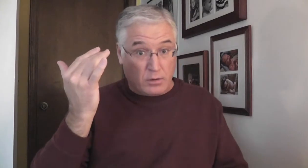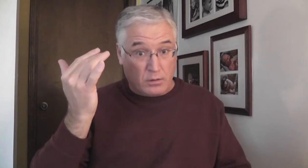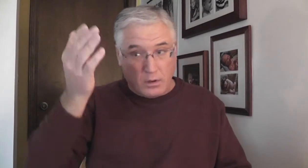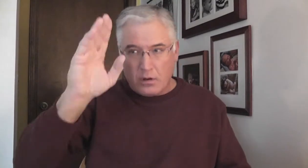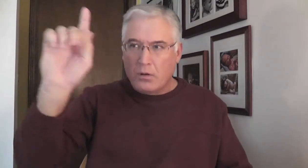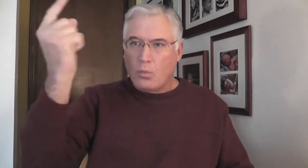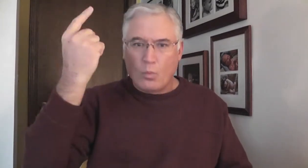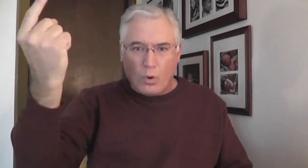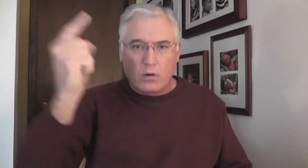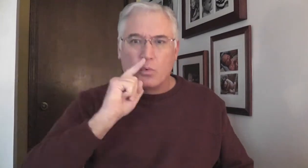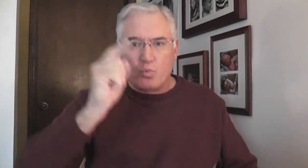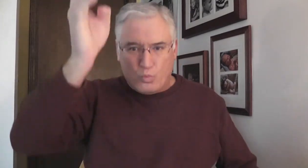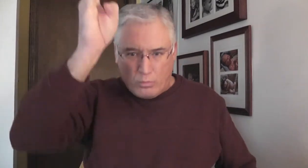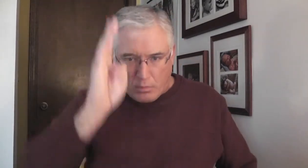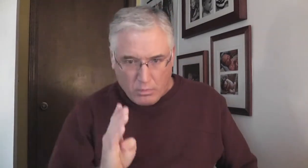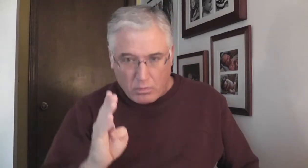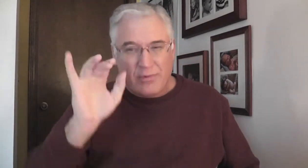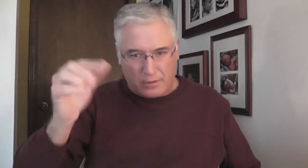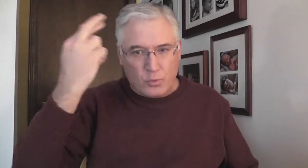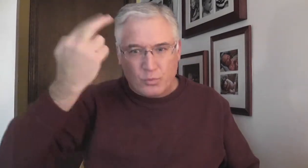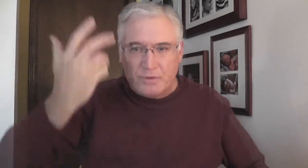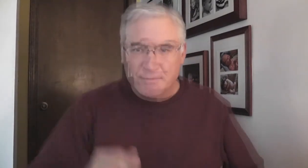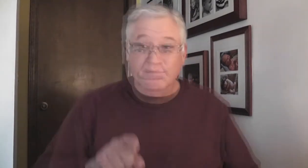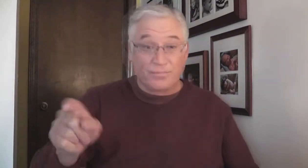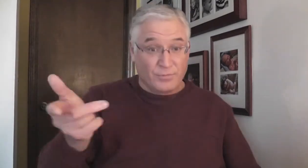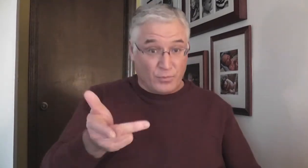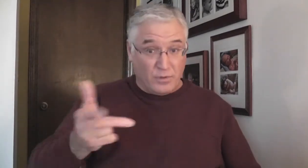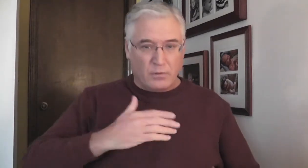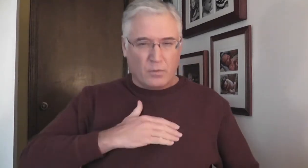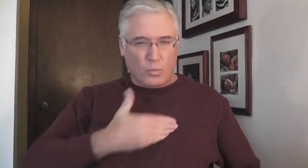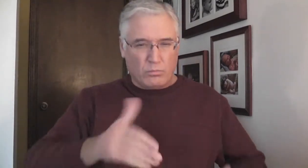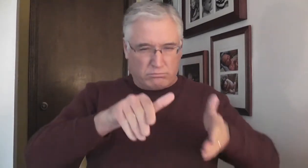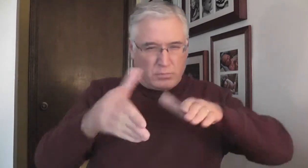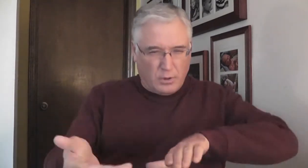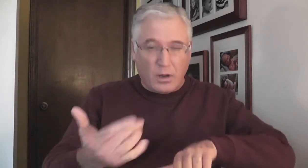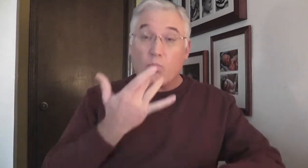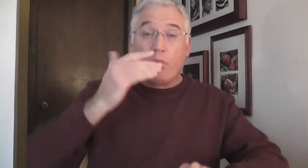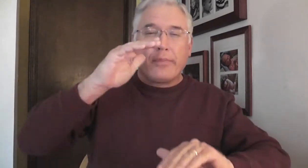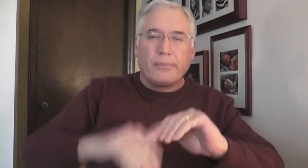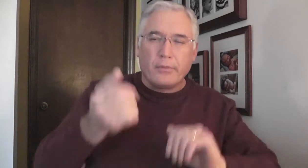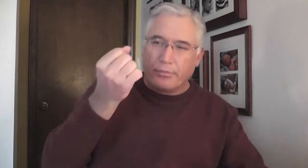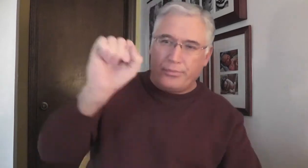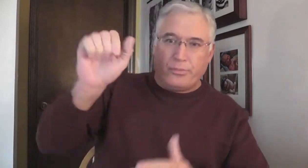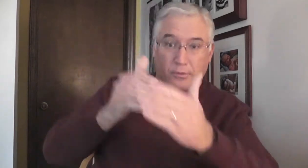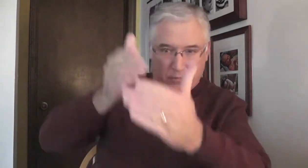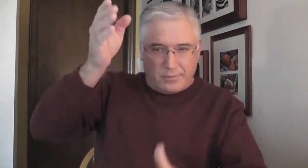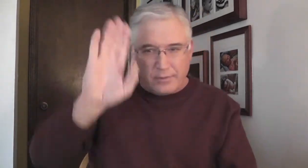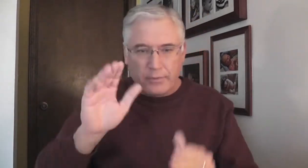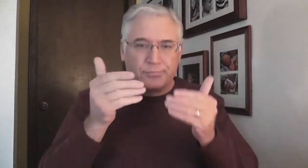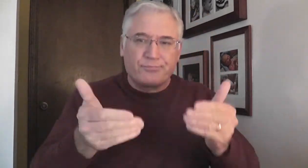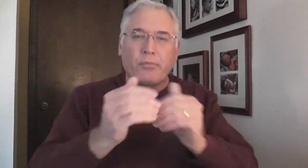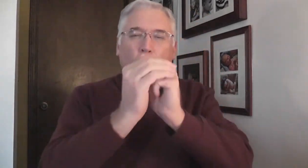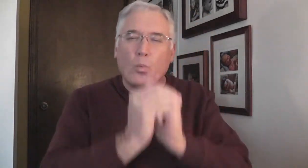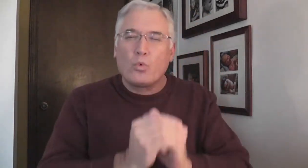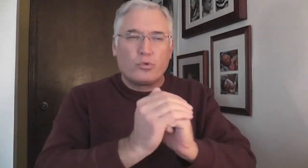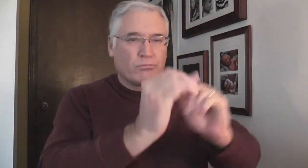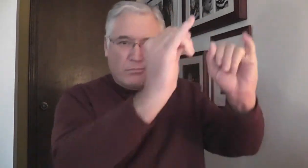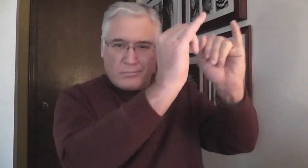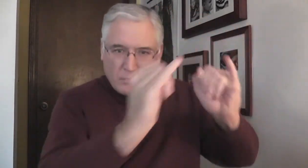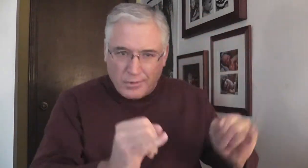to him simply because he is the one true God. Those three, they were willing to die rather than rebel against